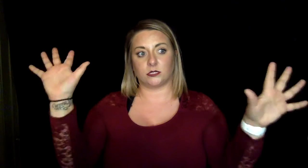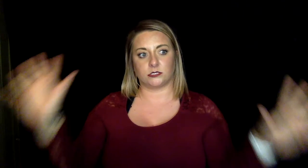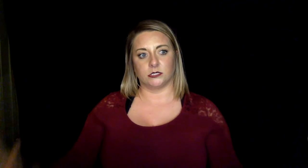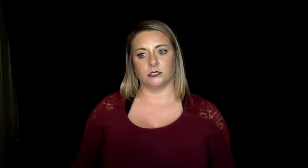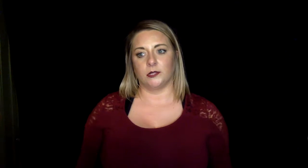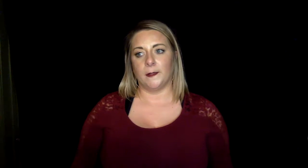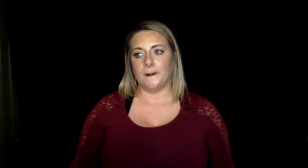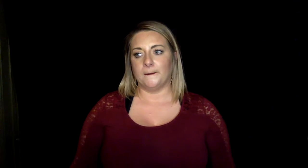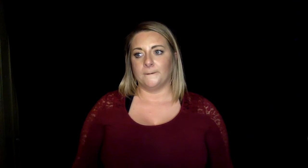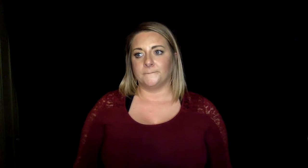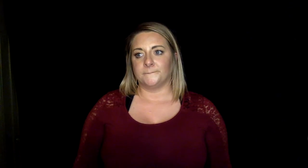fireworks?